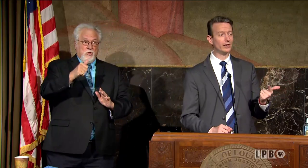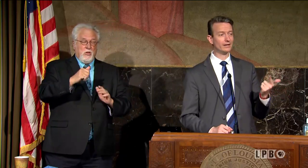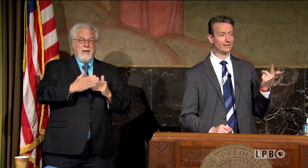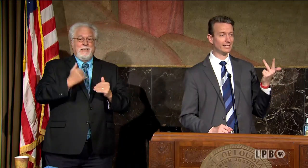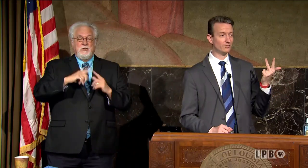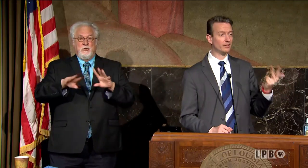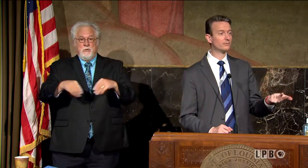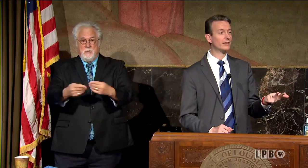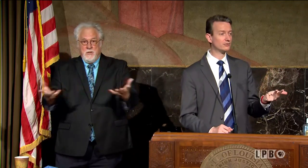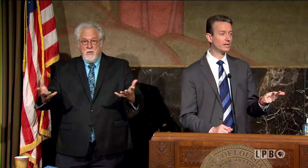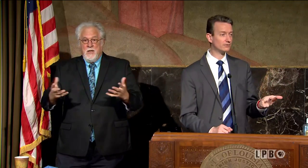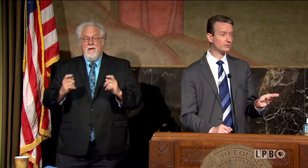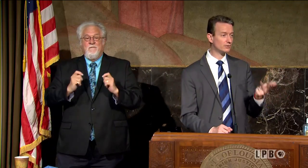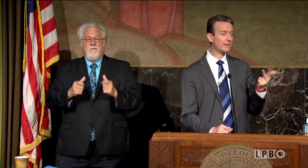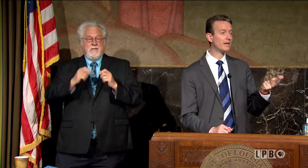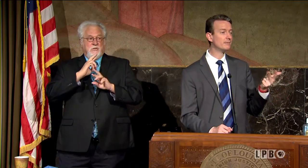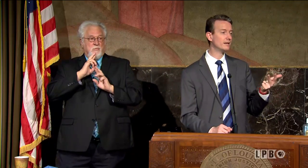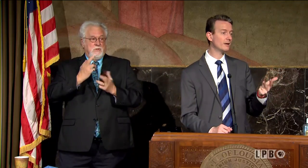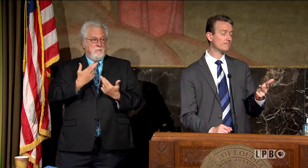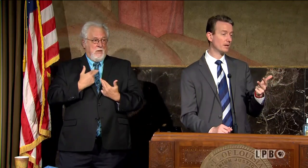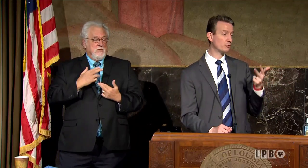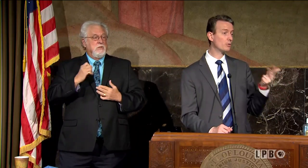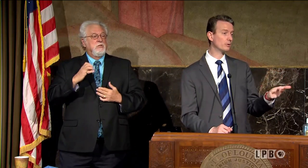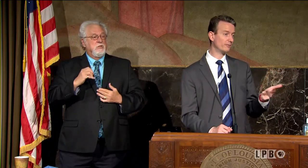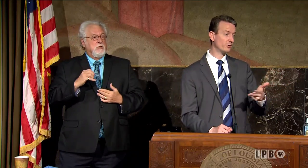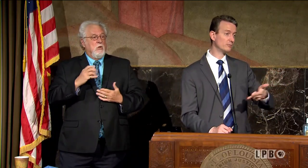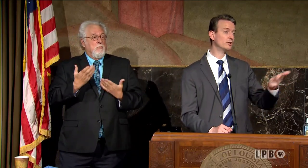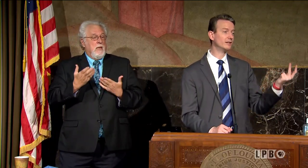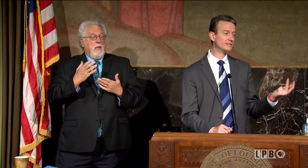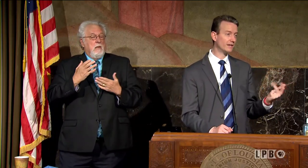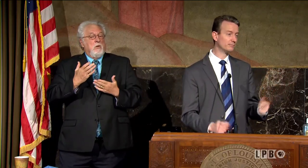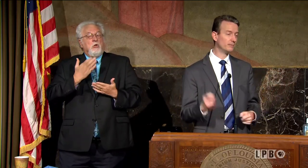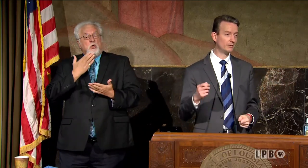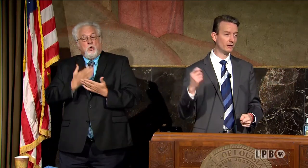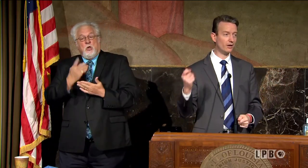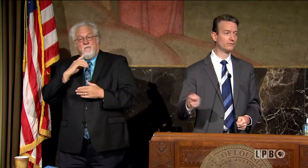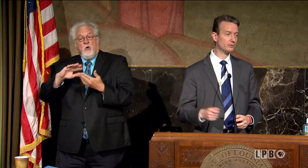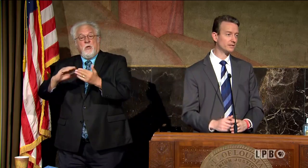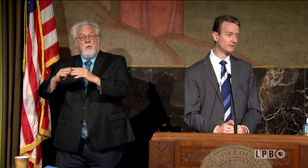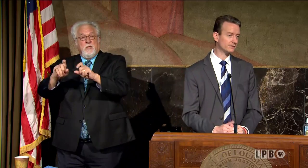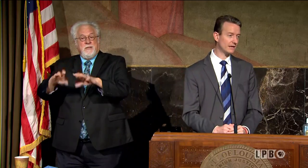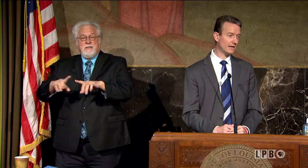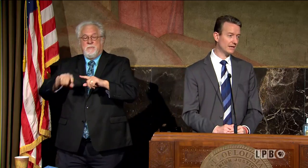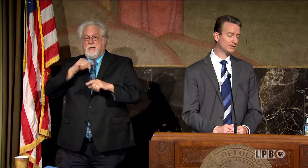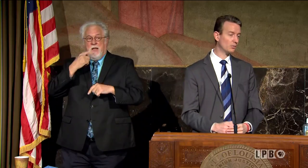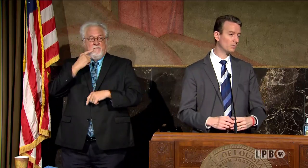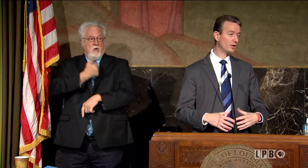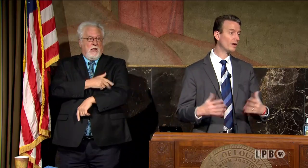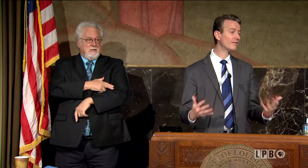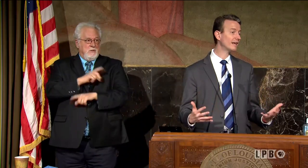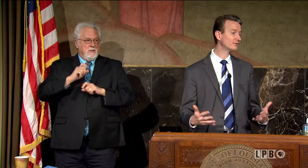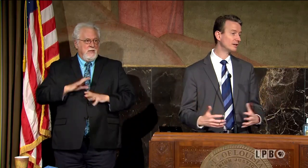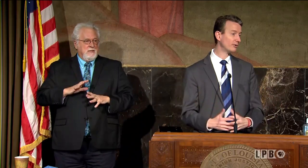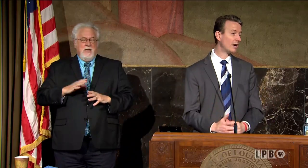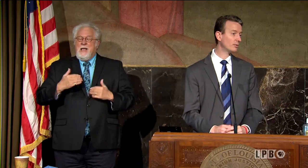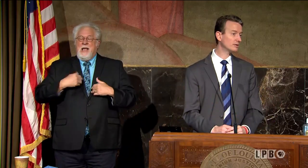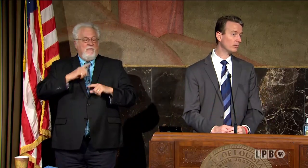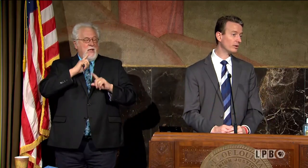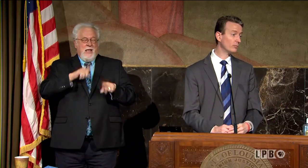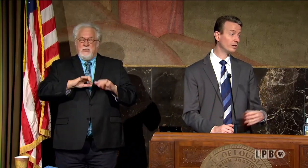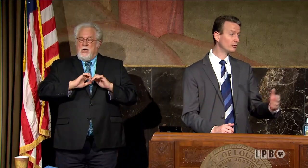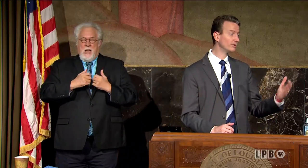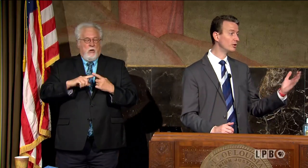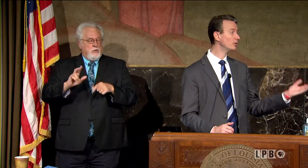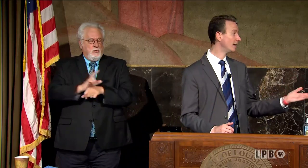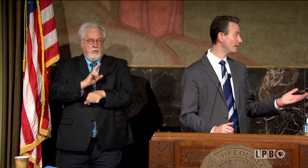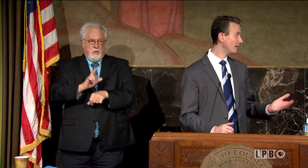to deploy, and they give a much faster answer. So that may be appropriate for community tests, but maybe not hospital tests. So we don't have an answer yet for how we would deploy